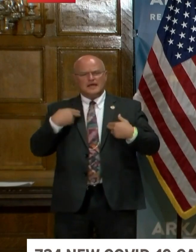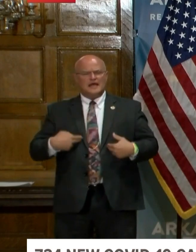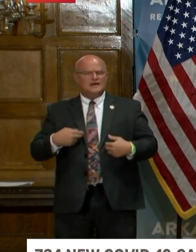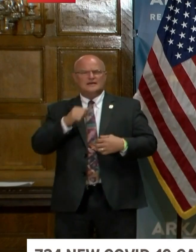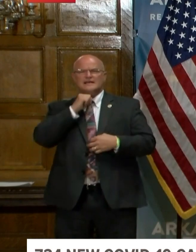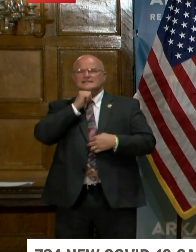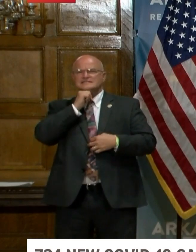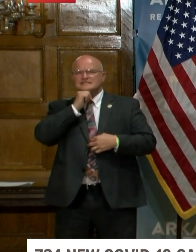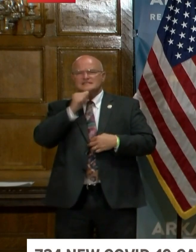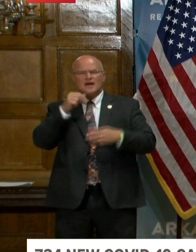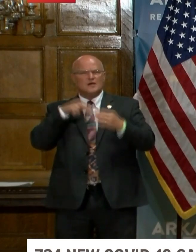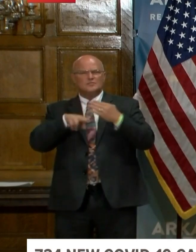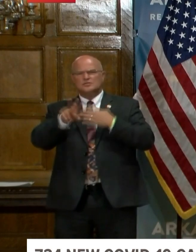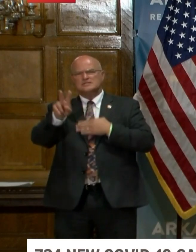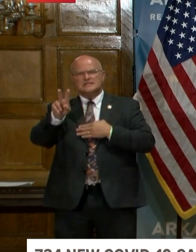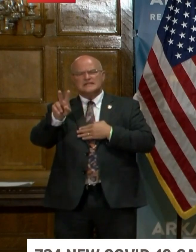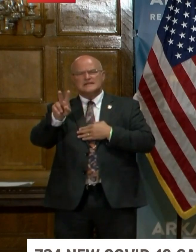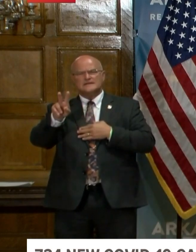not predict